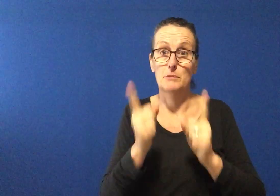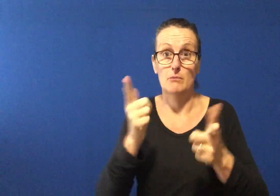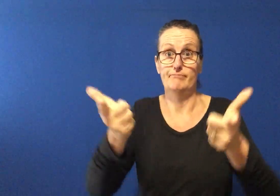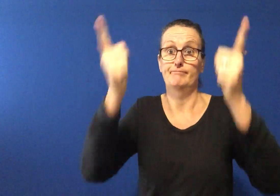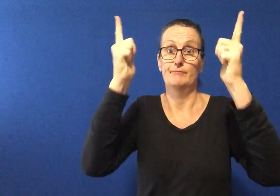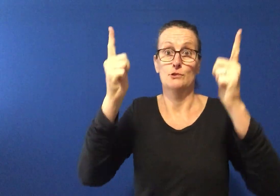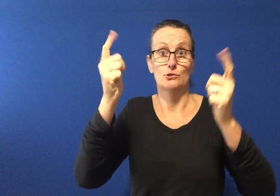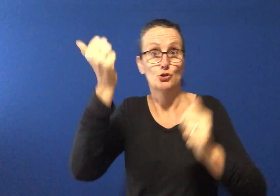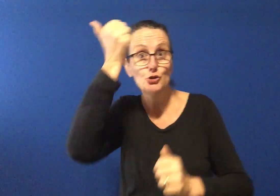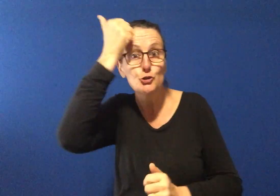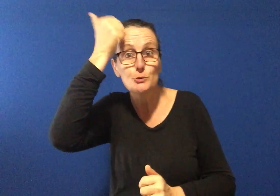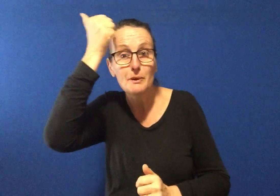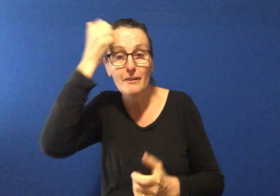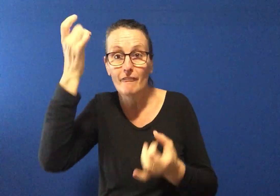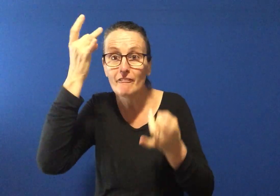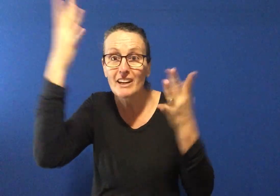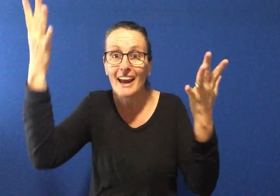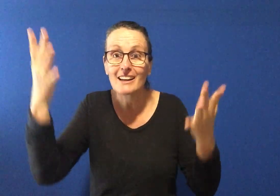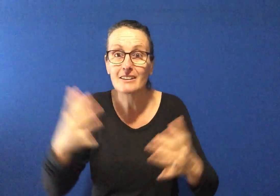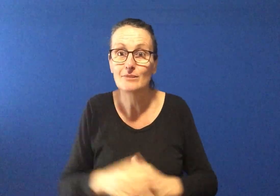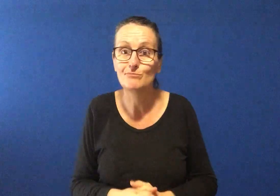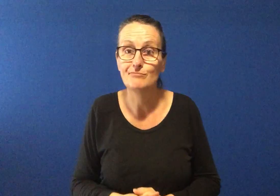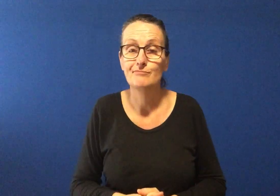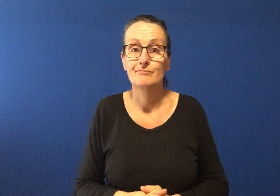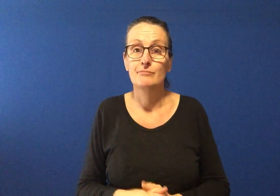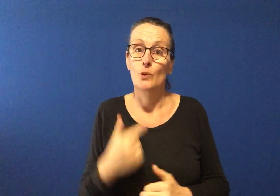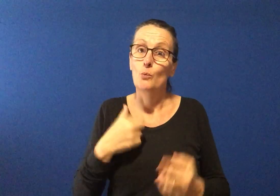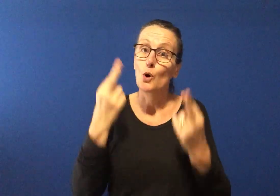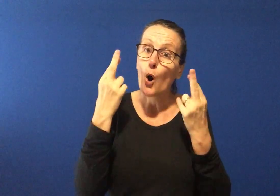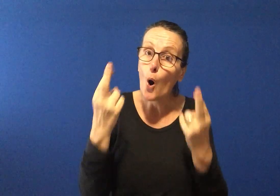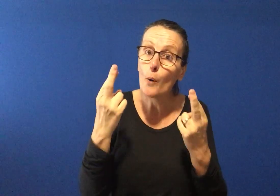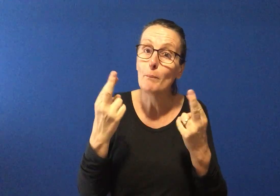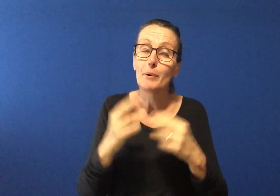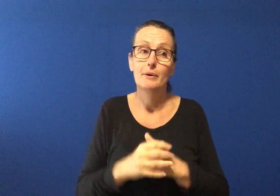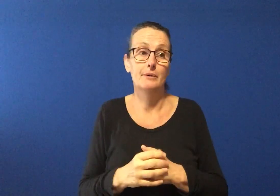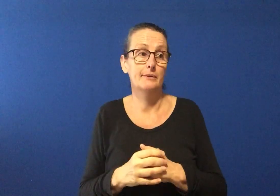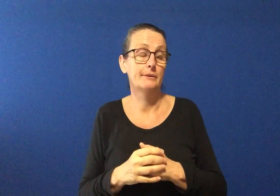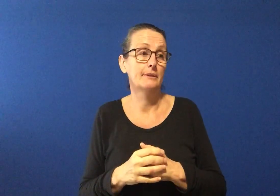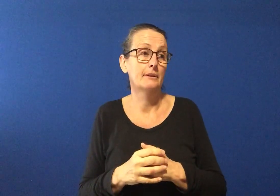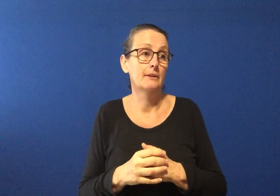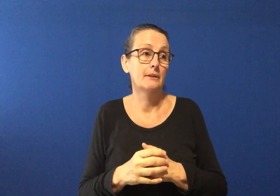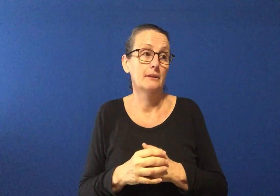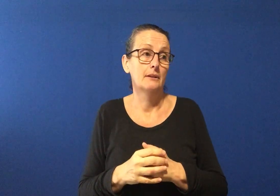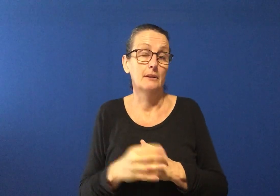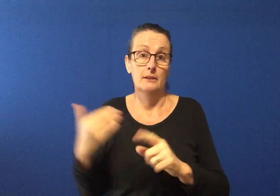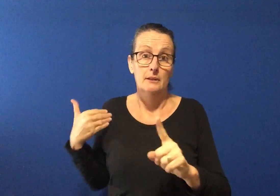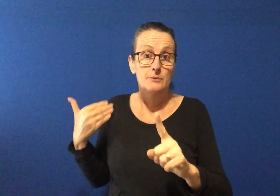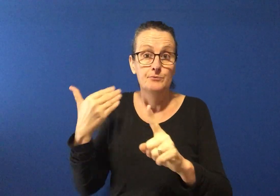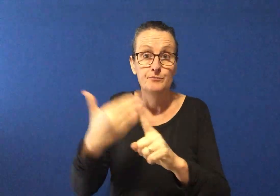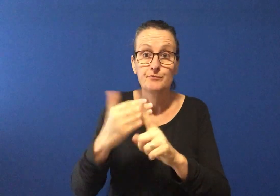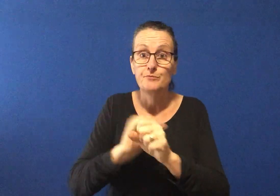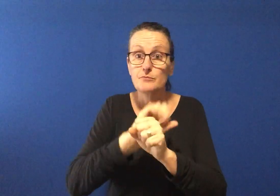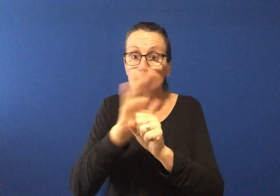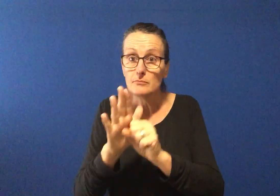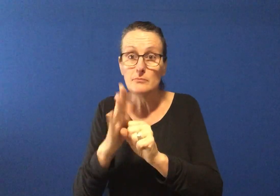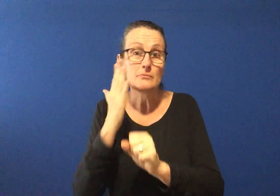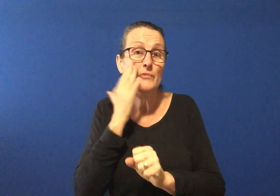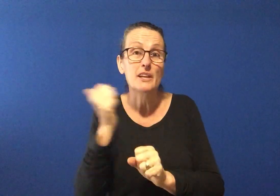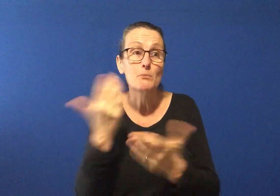forgetful they can be and how little they've learned. You'd hope that what they've learned in this epidemic, regardless of which state you're in